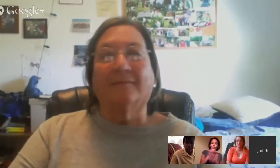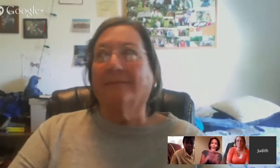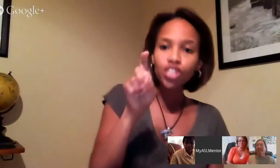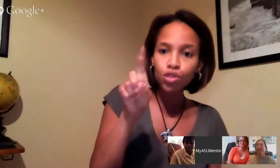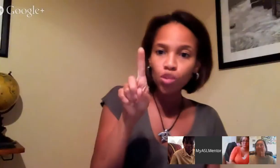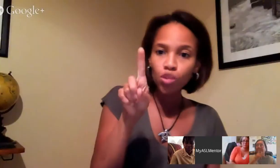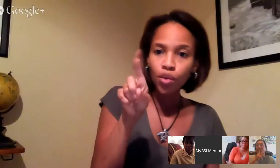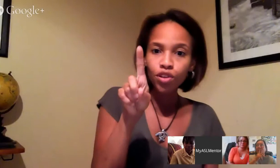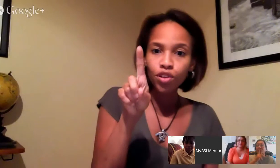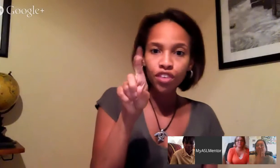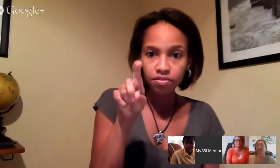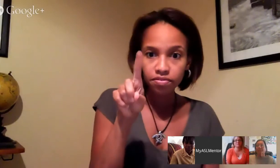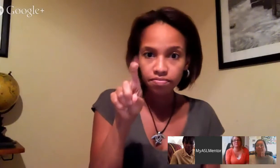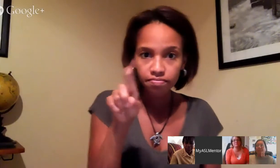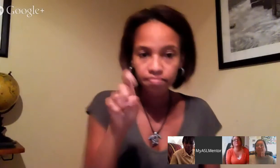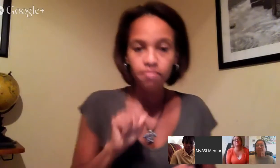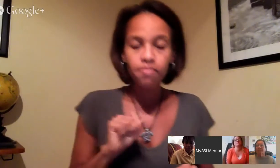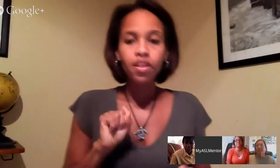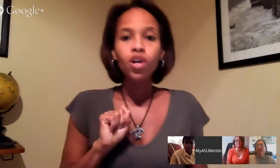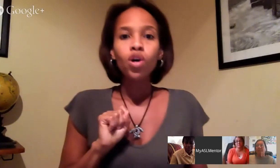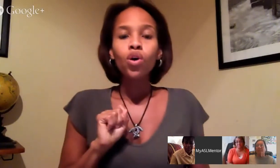when to use the wiggle finger,